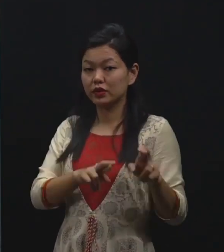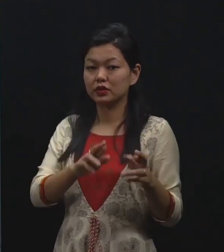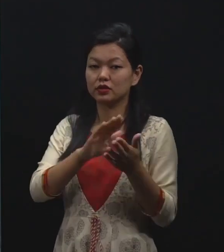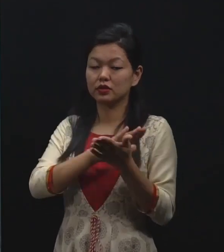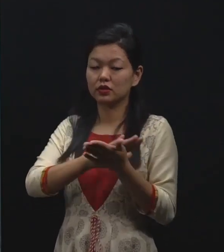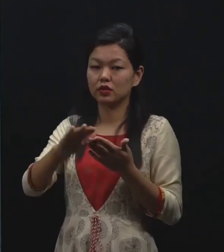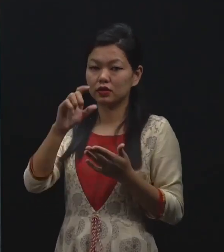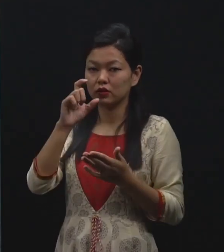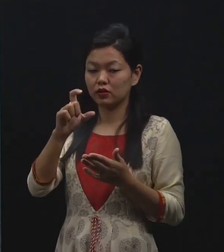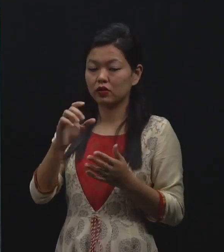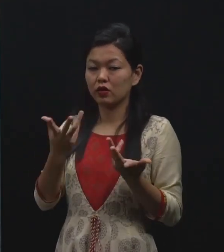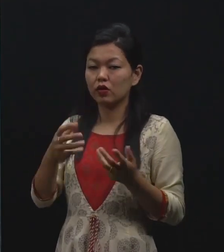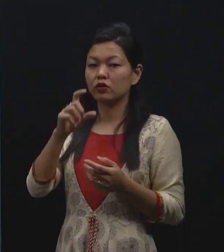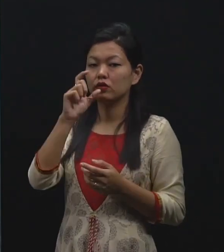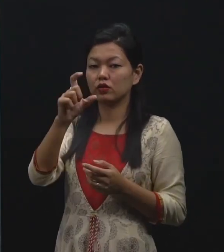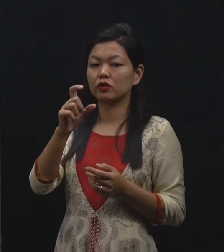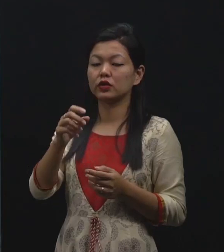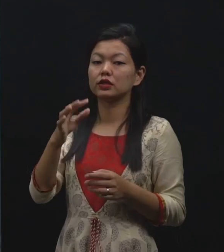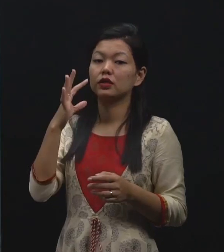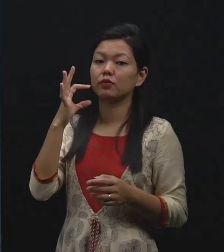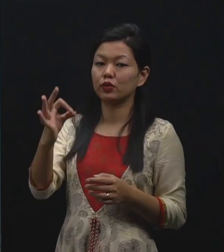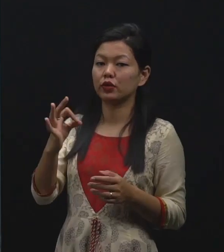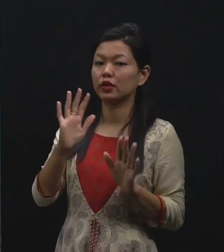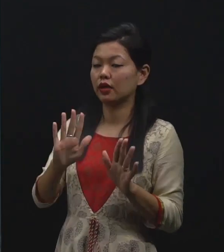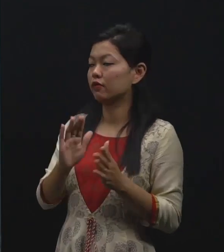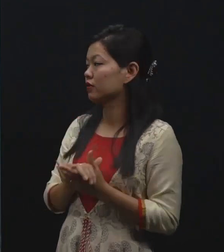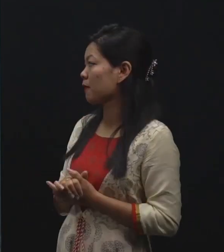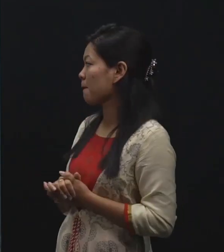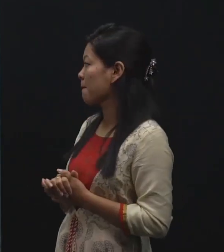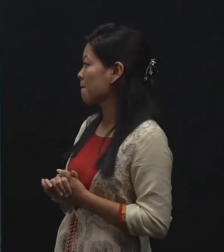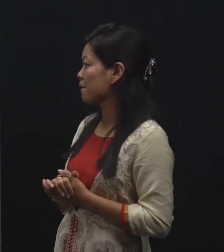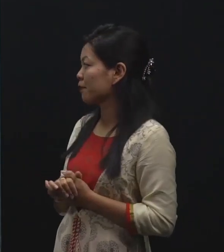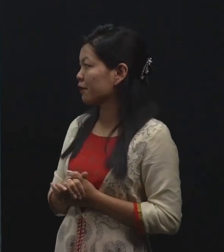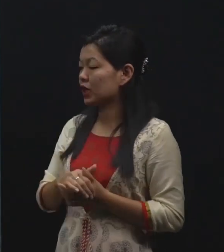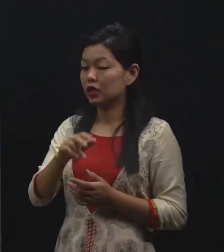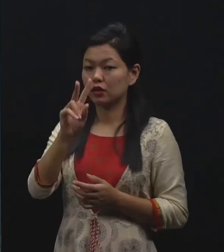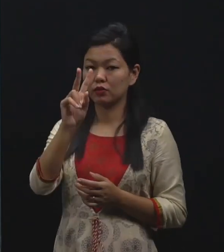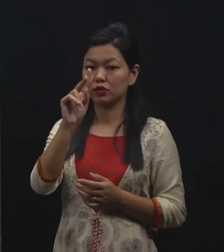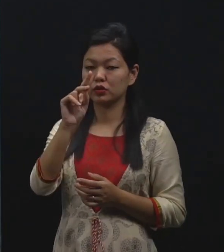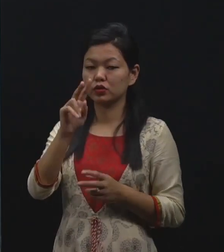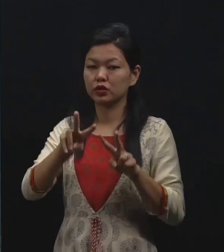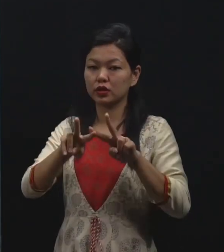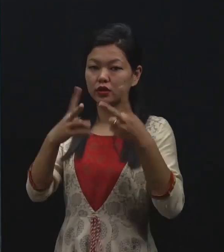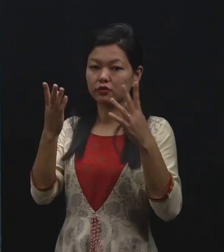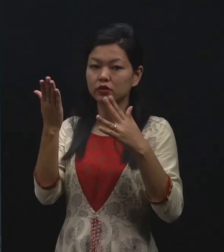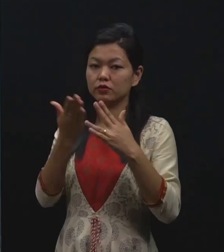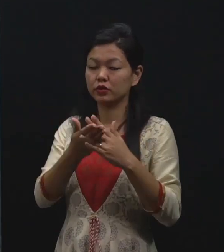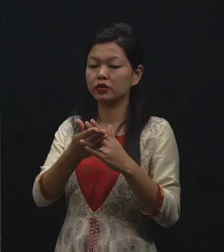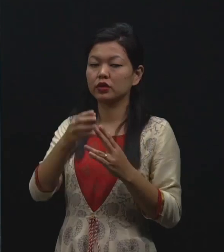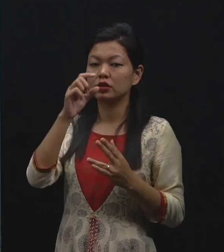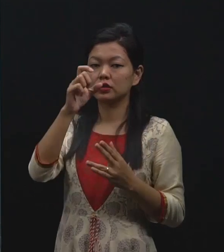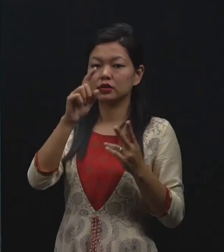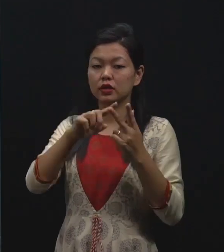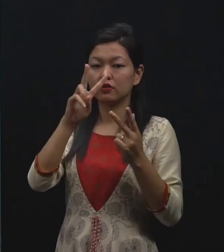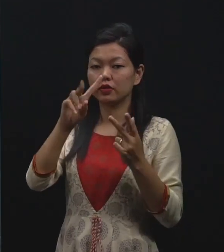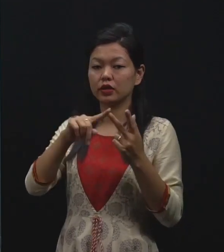need them. Okay, now the next one is the distinction between the civil and the criminal cases. Okay, so